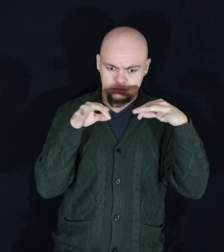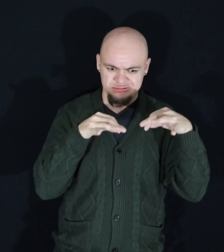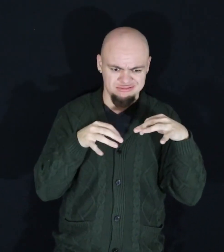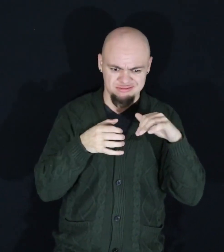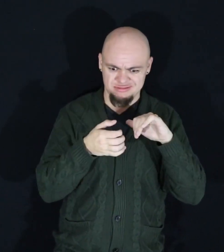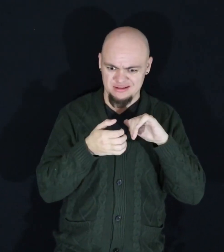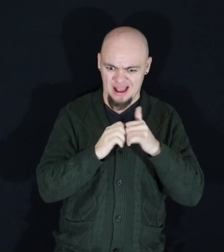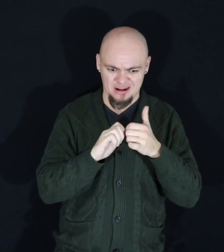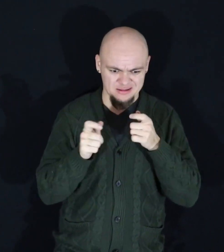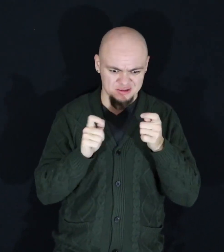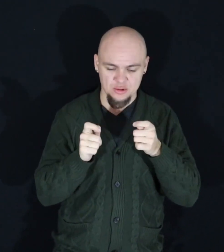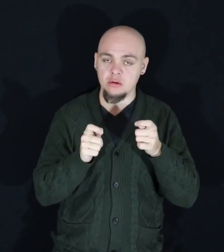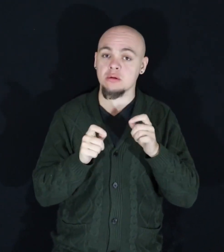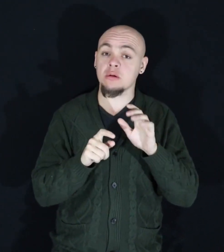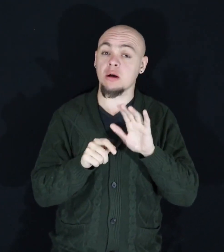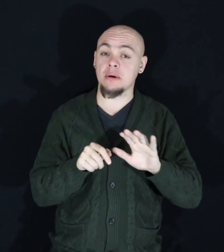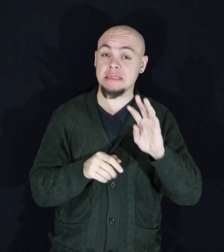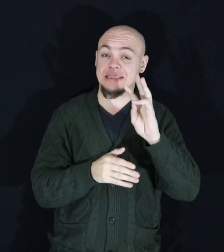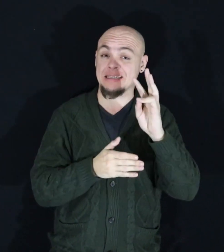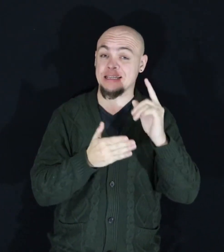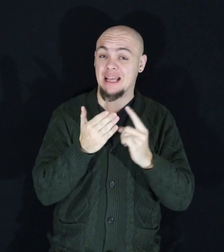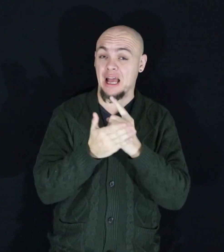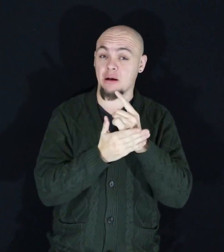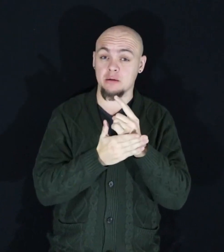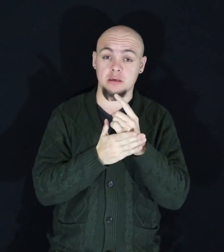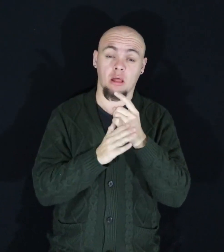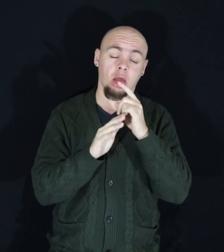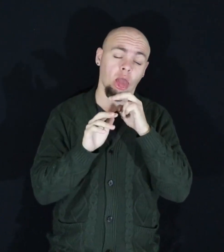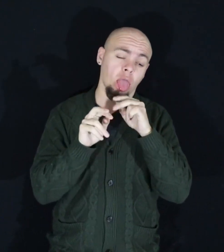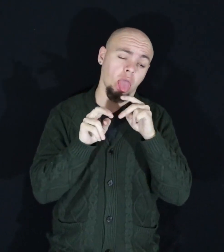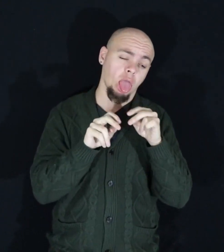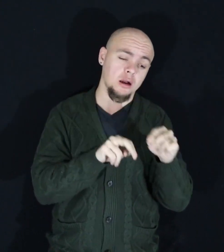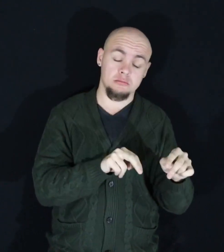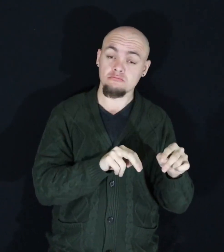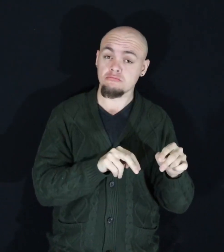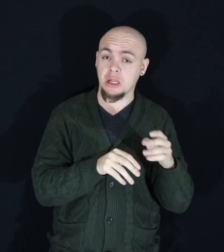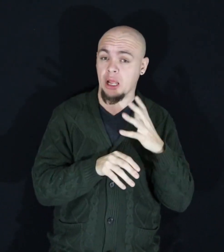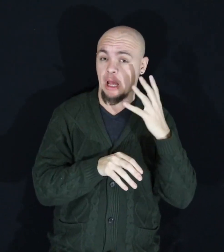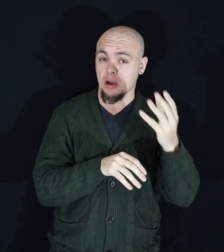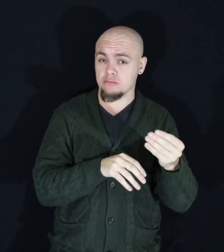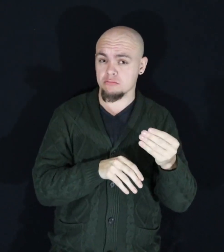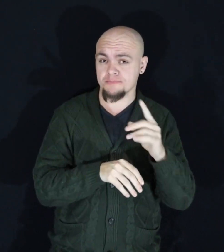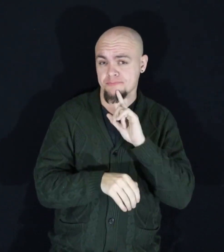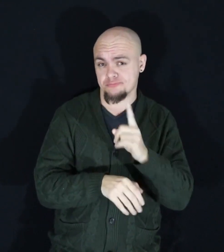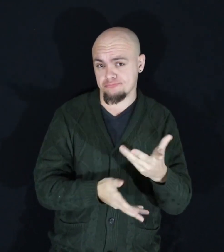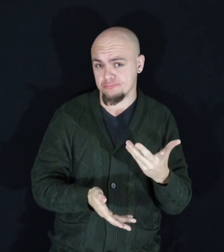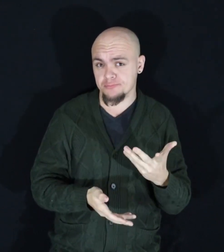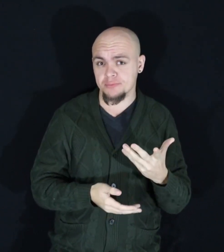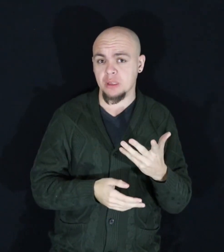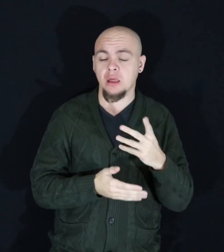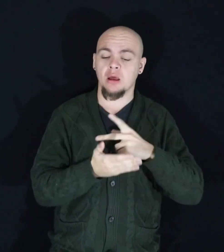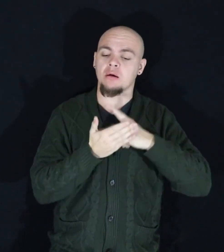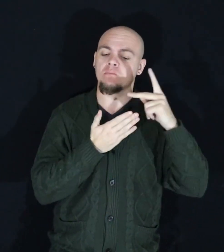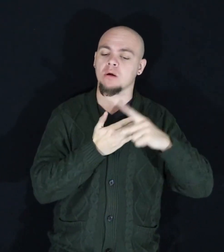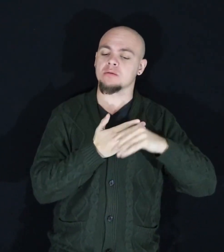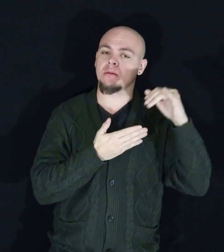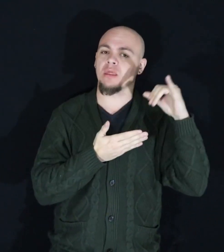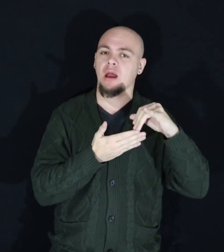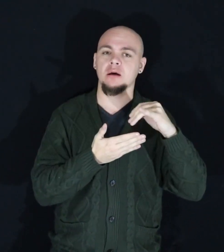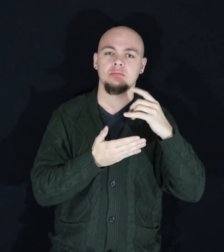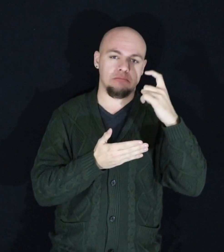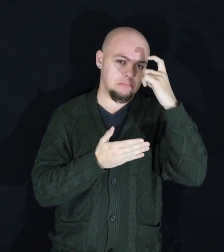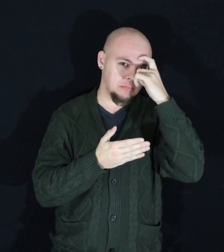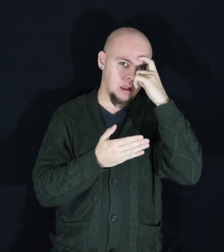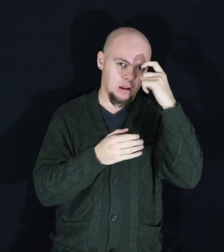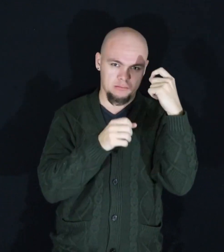time, although we still had about 6 hours to get down and out of there. And sure enough, we did. Projects like these are big battles with the